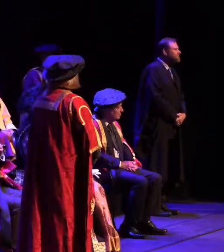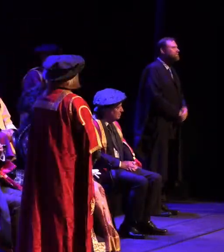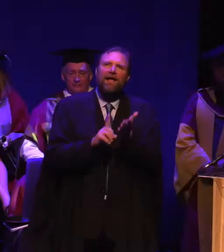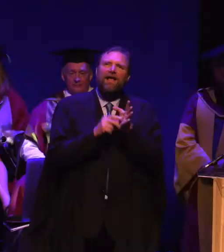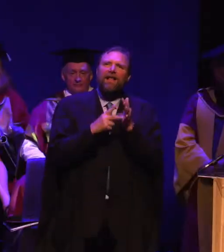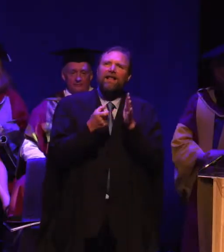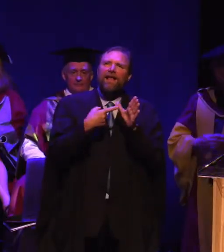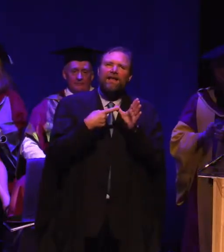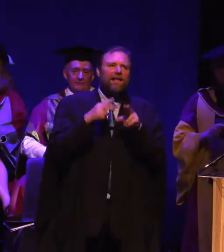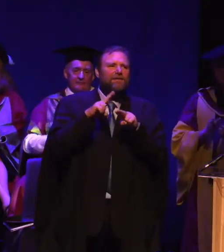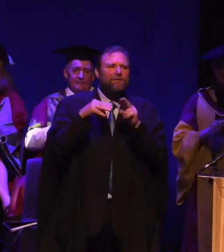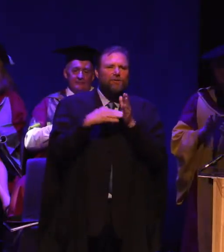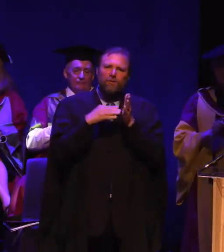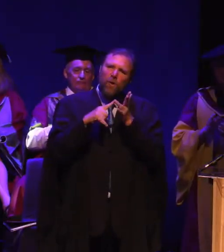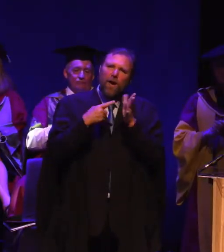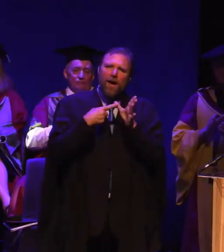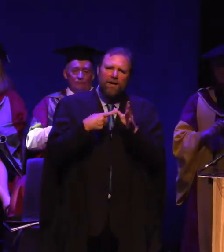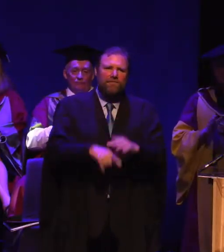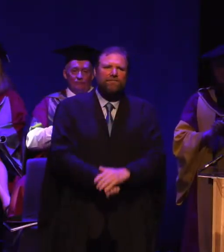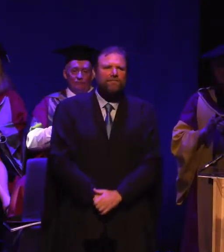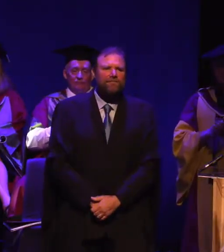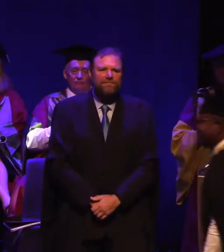Lambert Soa.